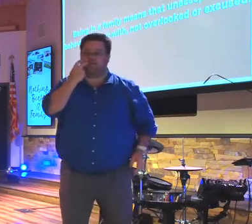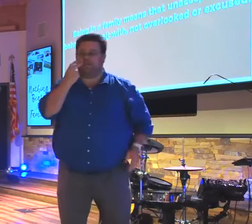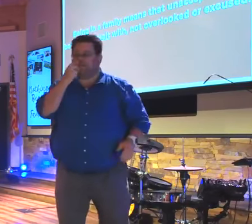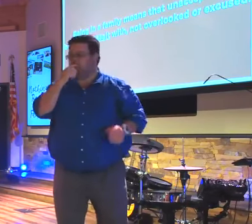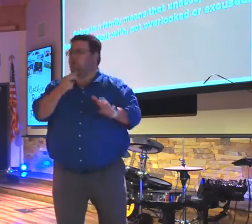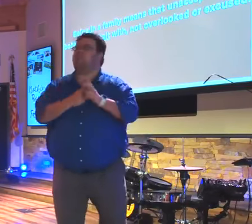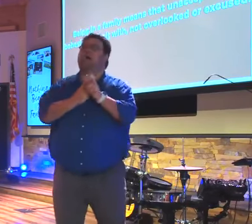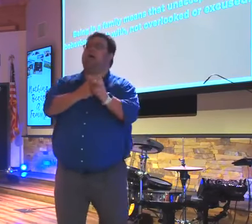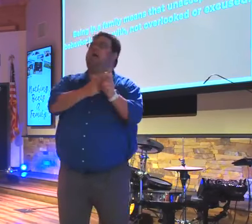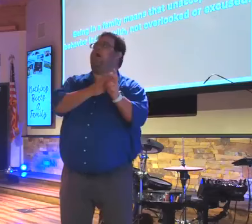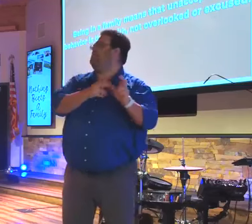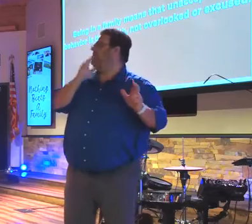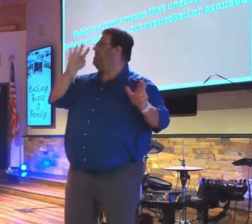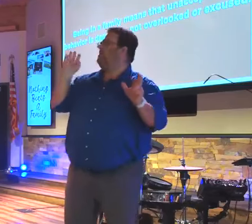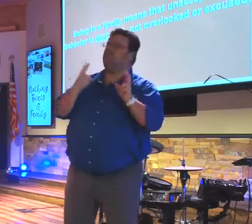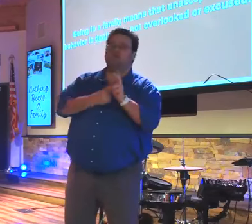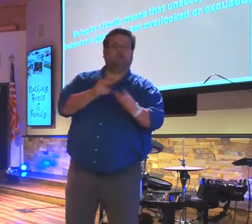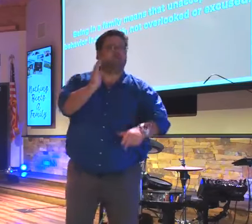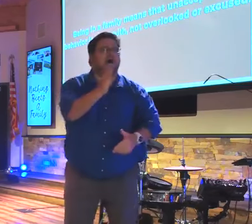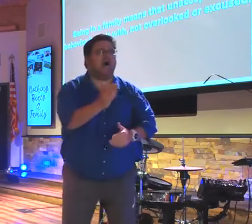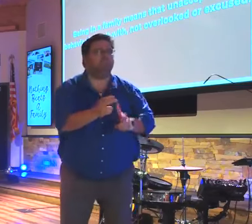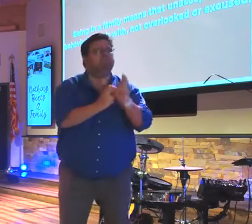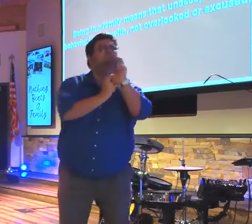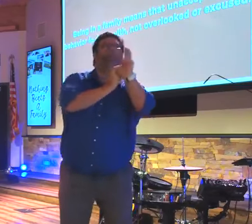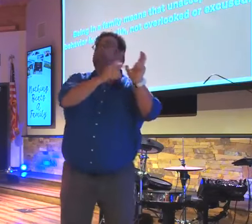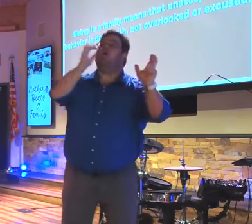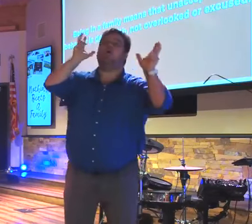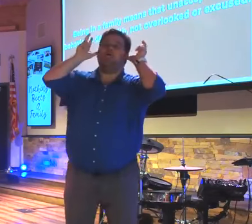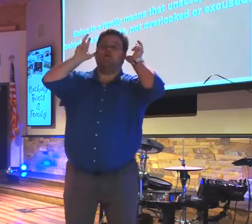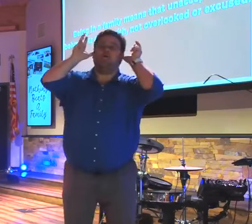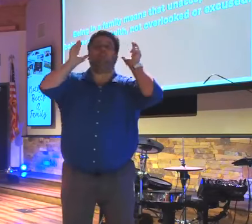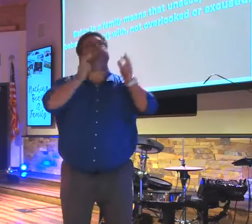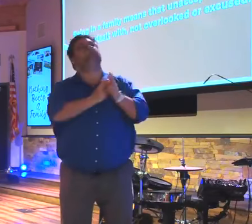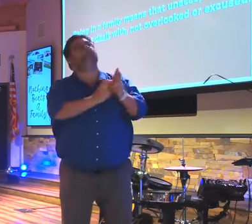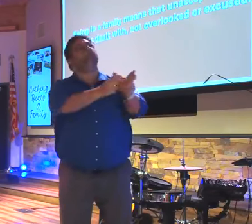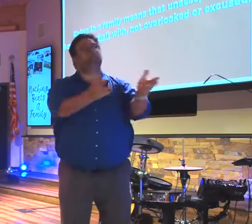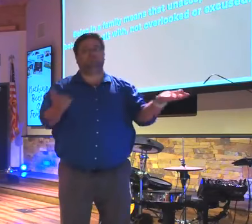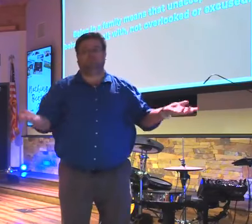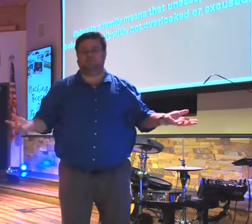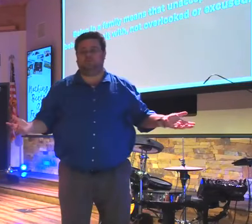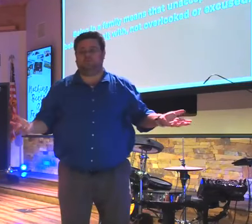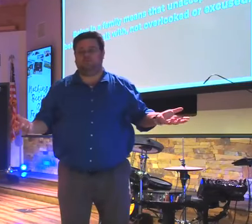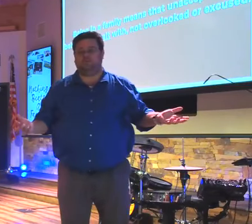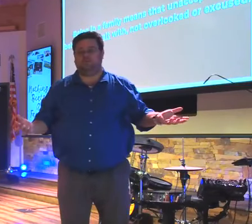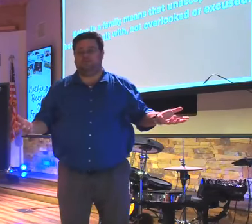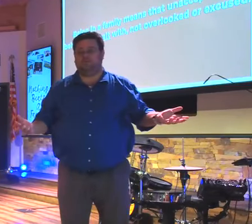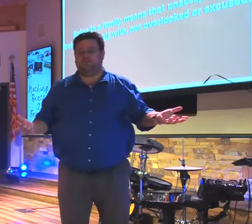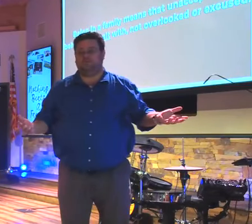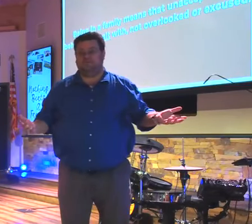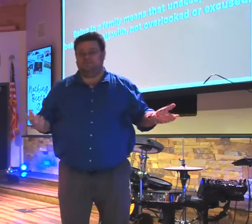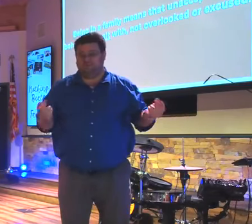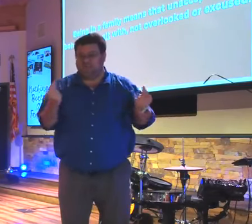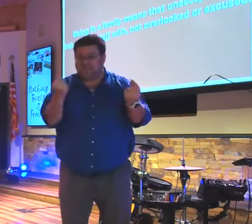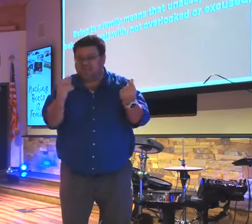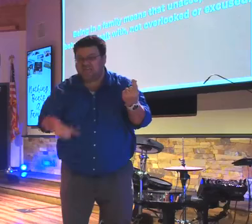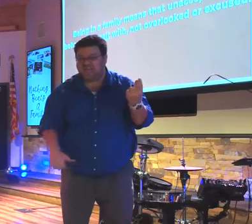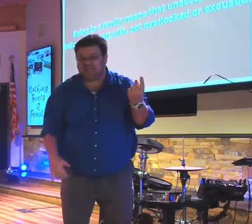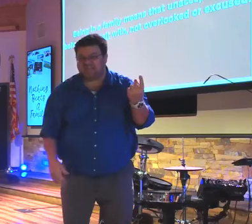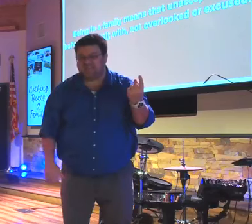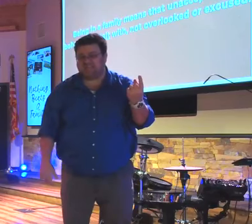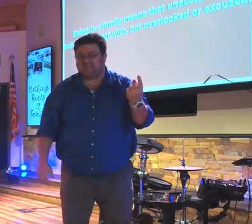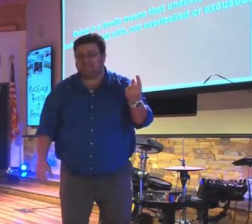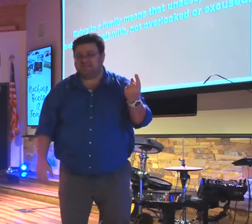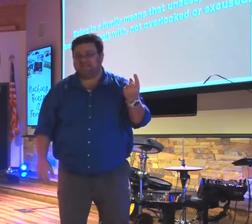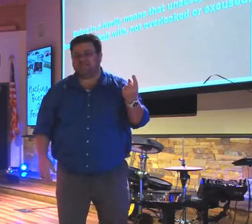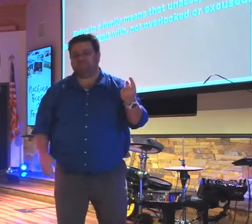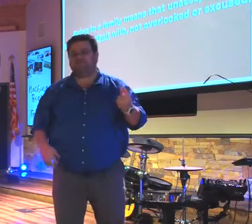running? And not act like they can't even hear a voice behind them? Like there's not even there?